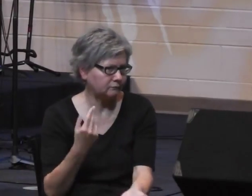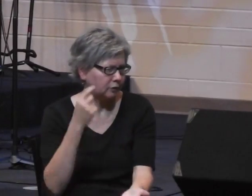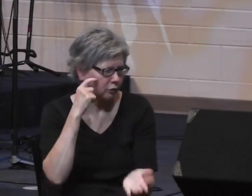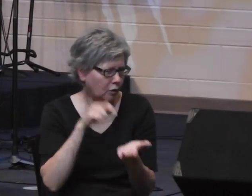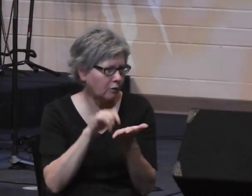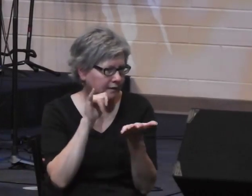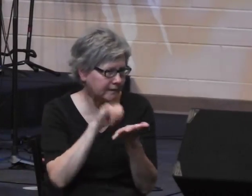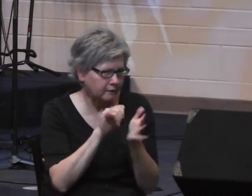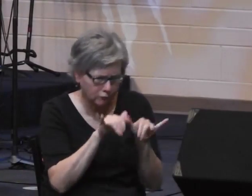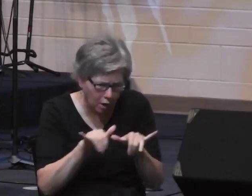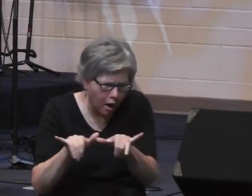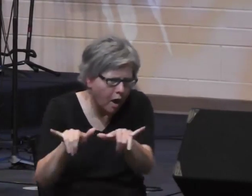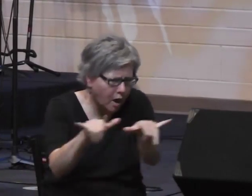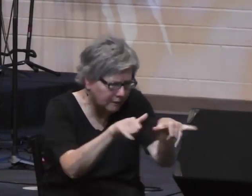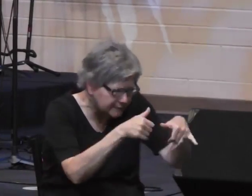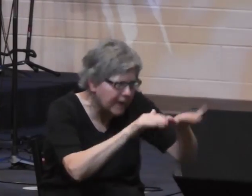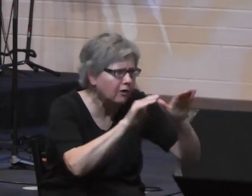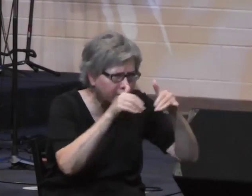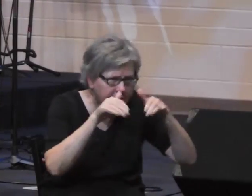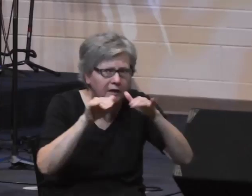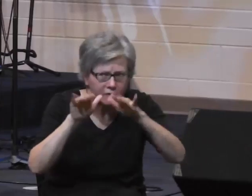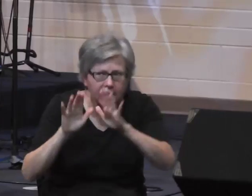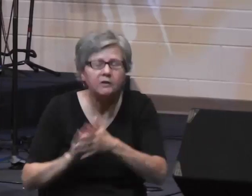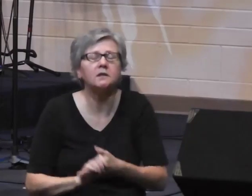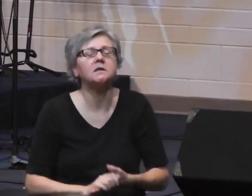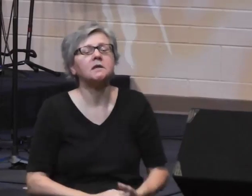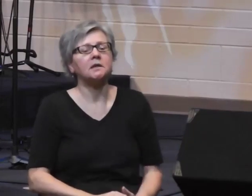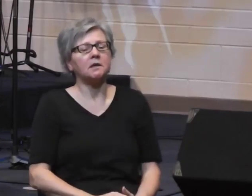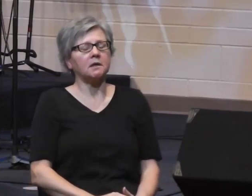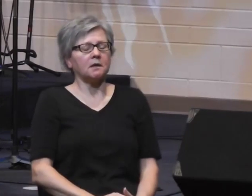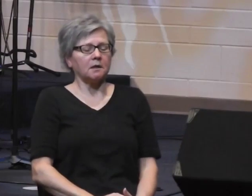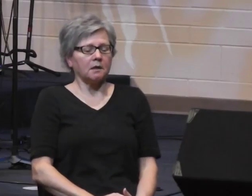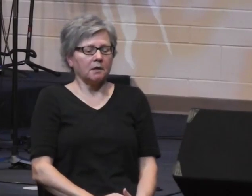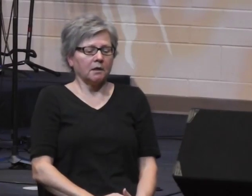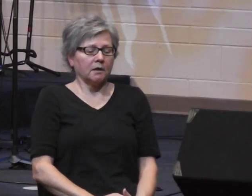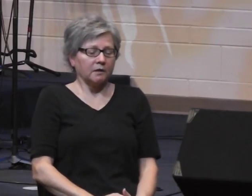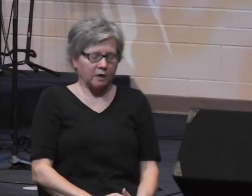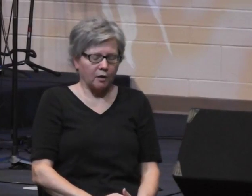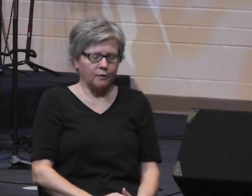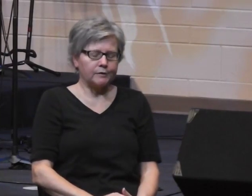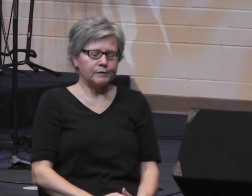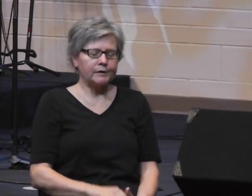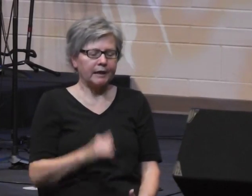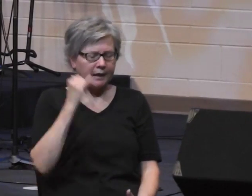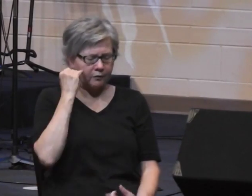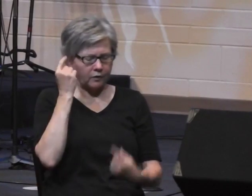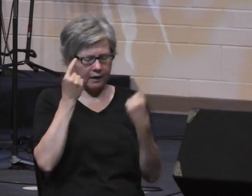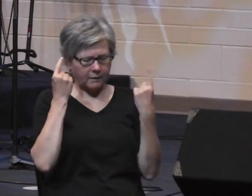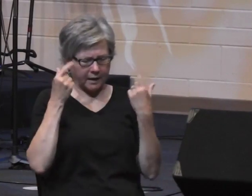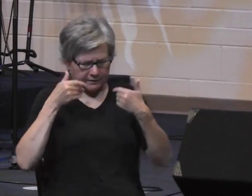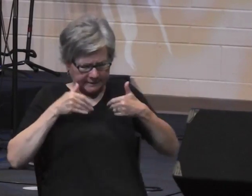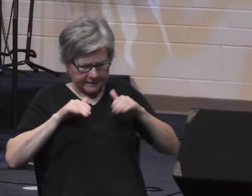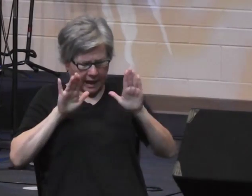Roman Empire in which Paul is writing. And when we think about sacrifice this way, there's some really